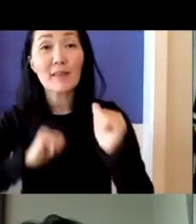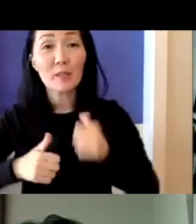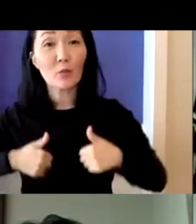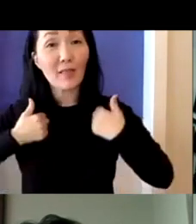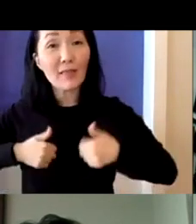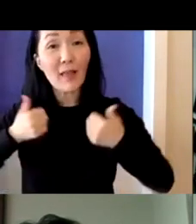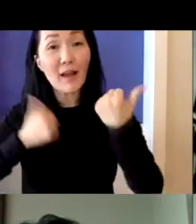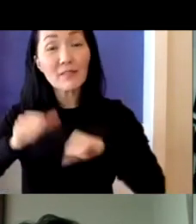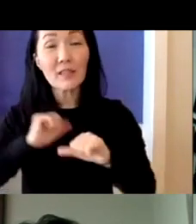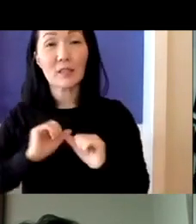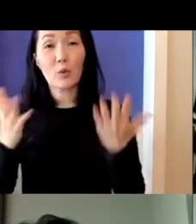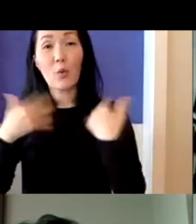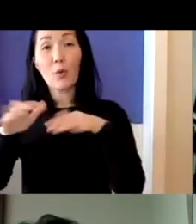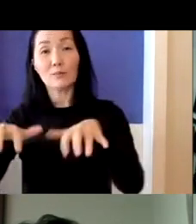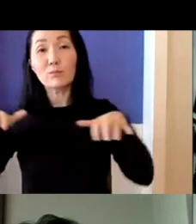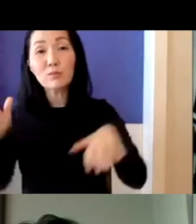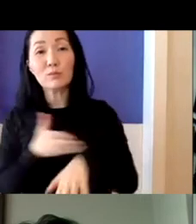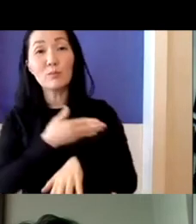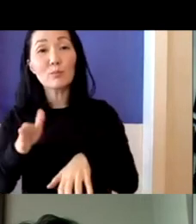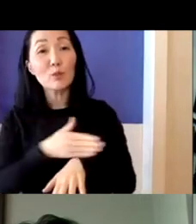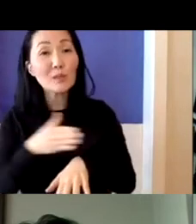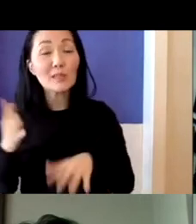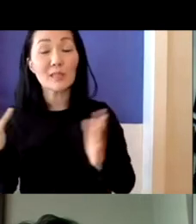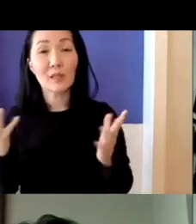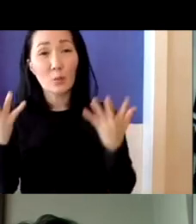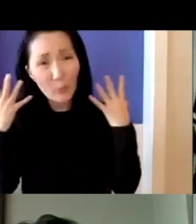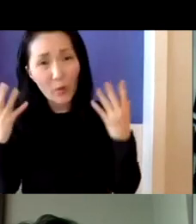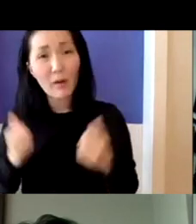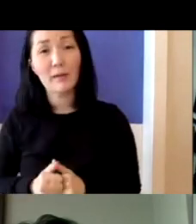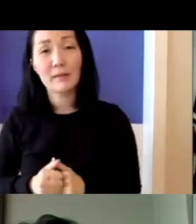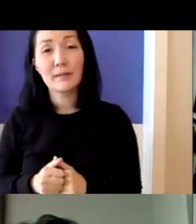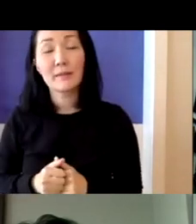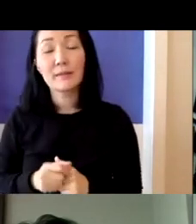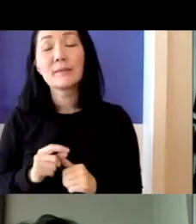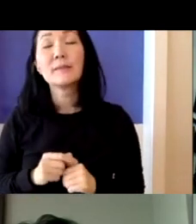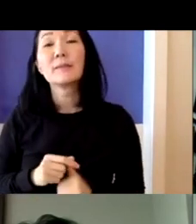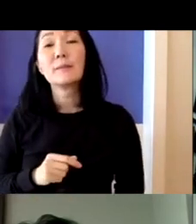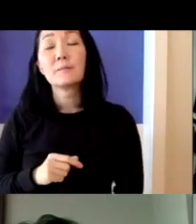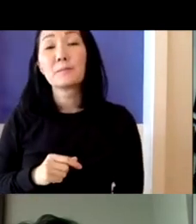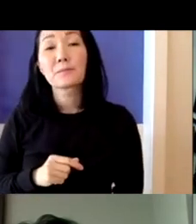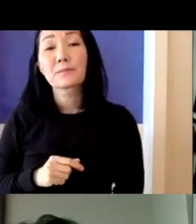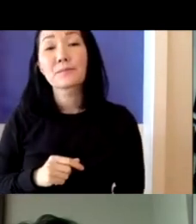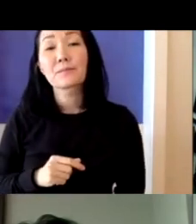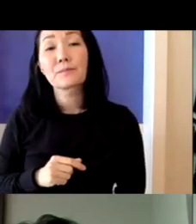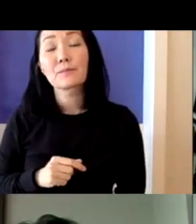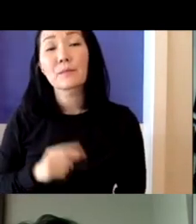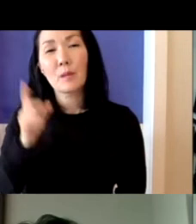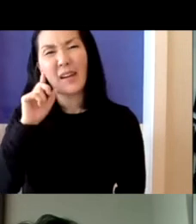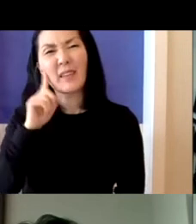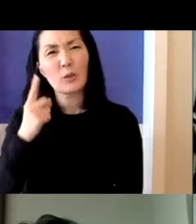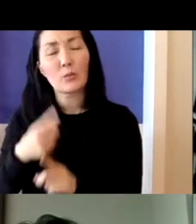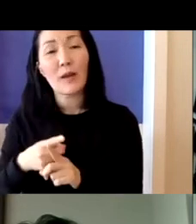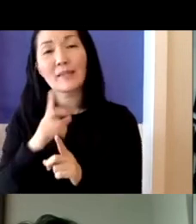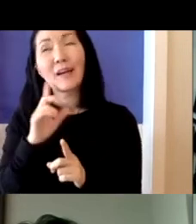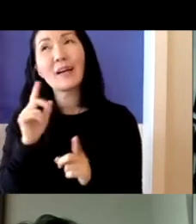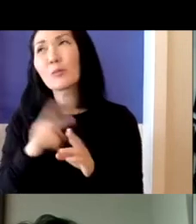live concerts. But I think you're right. I think we need to, there's been a lot of, I don't want to use the